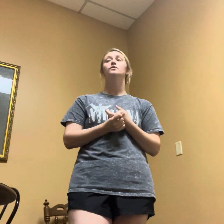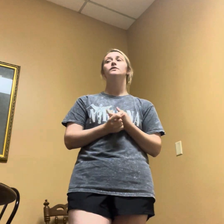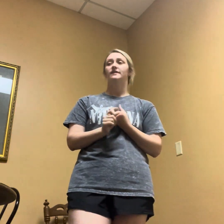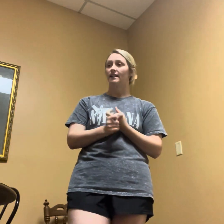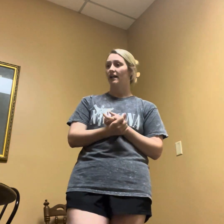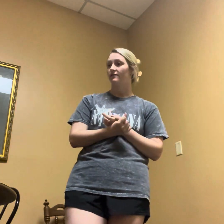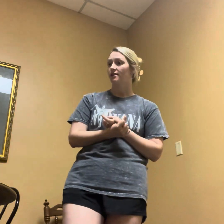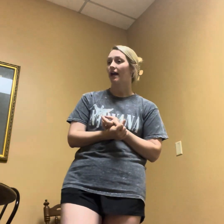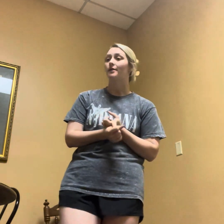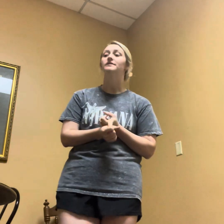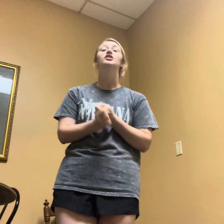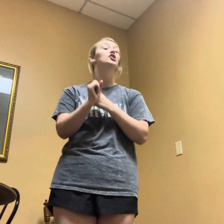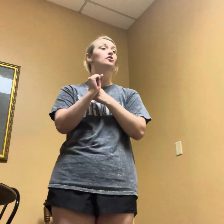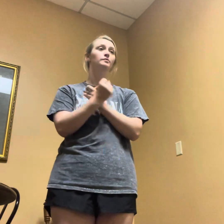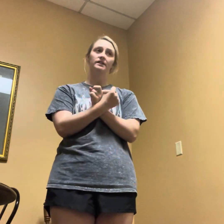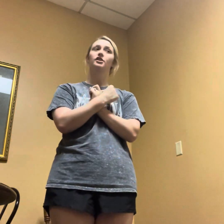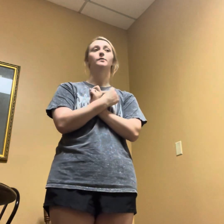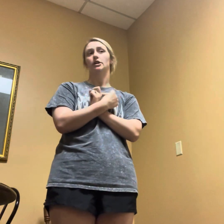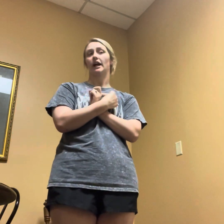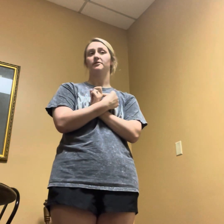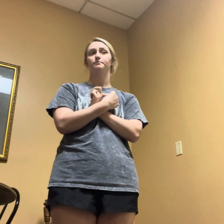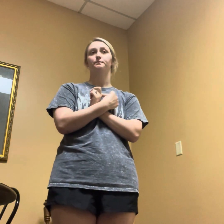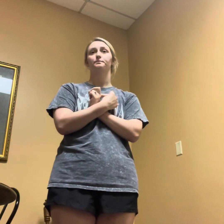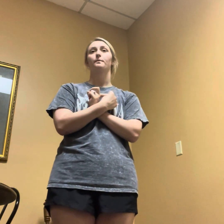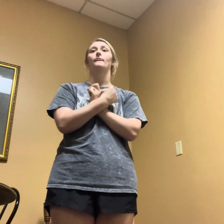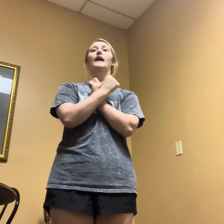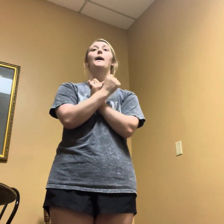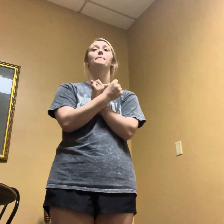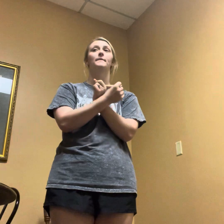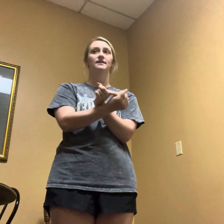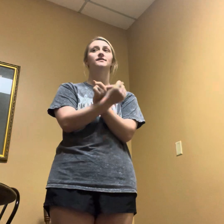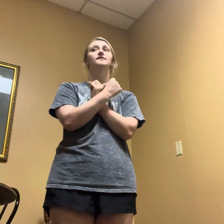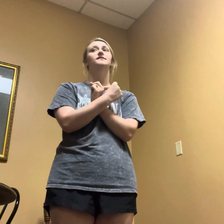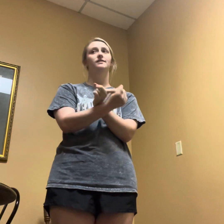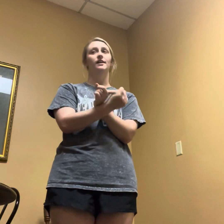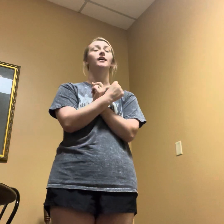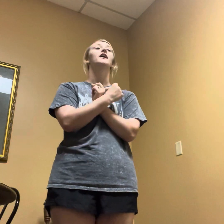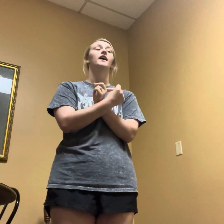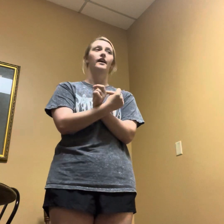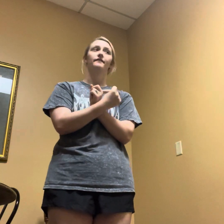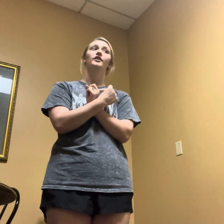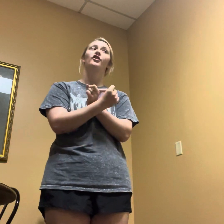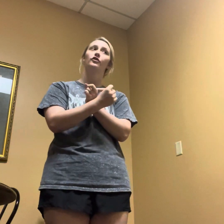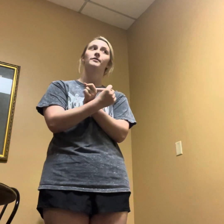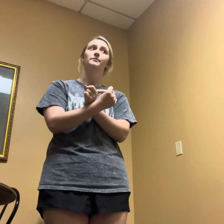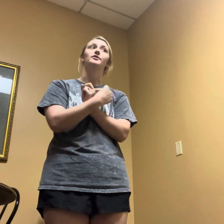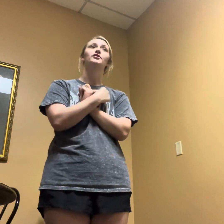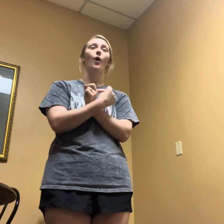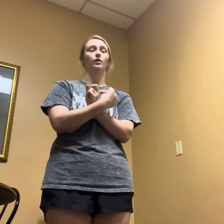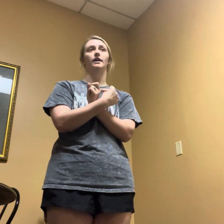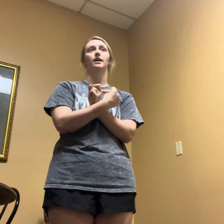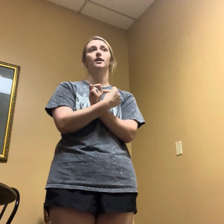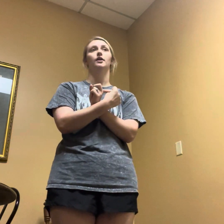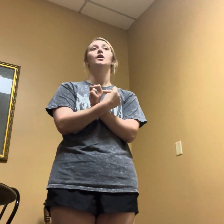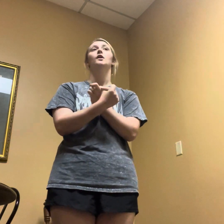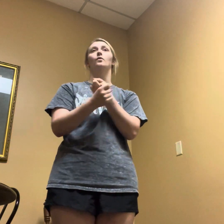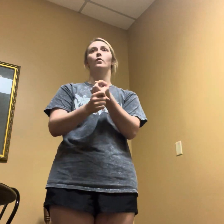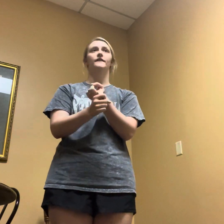that I have in the game is you must communicate. I must see every group member talking, whether